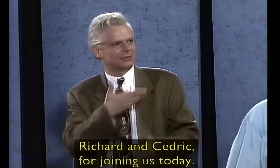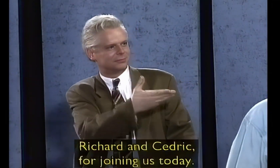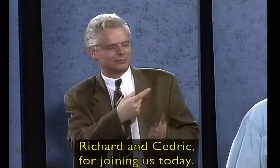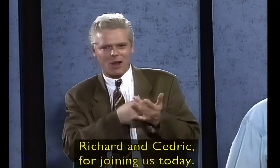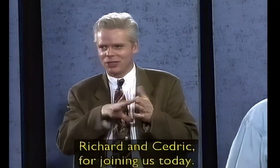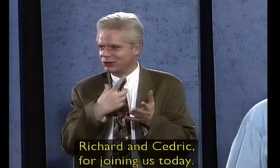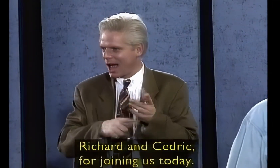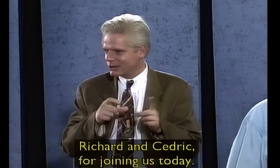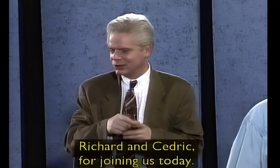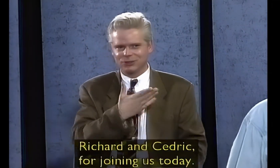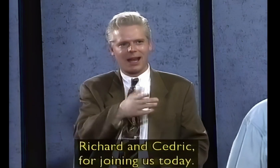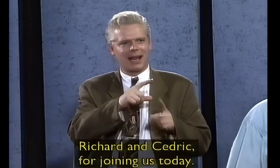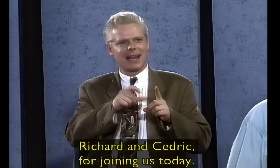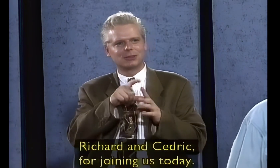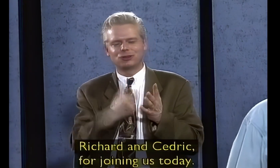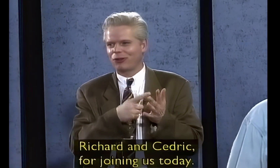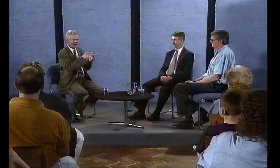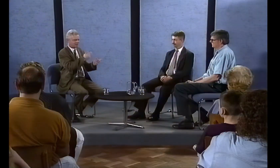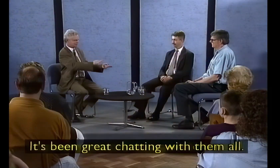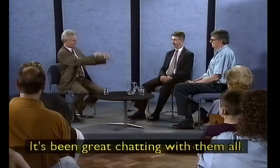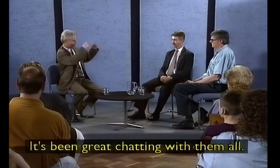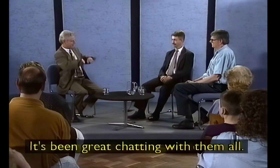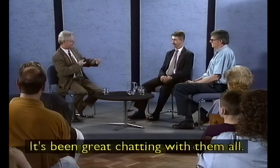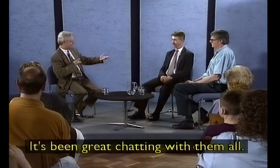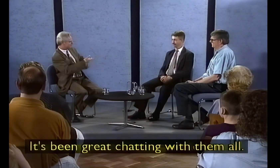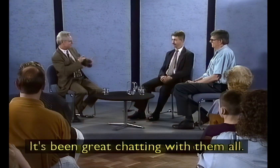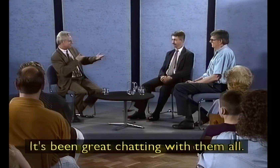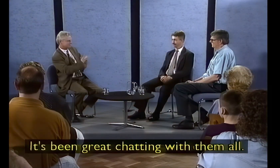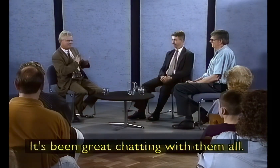and Cedric for joining us today. It's been great chatting with them all.